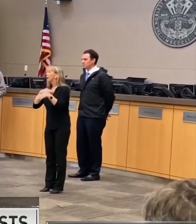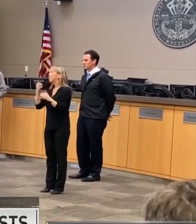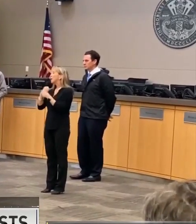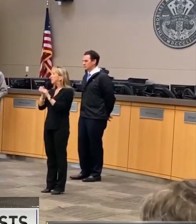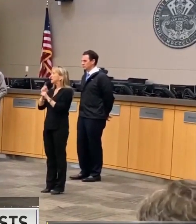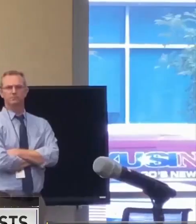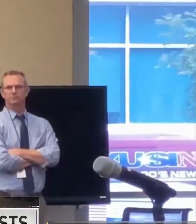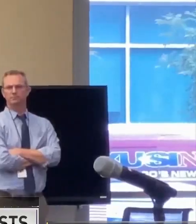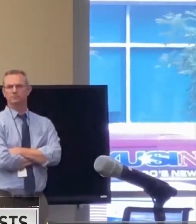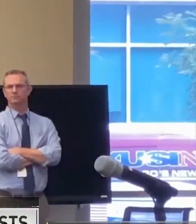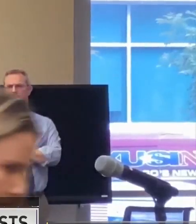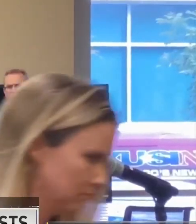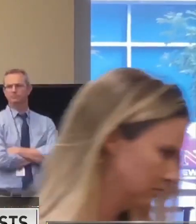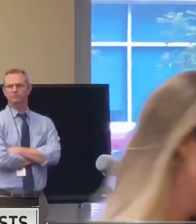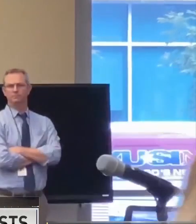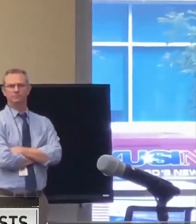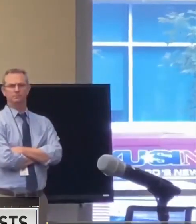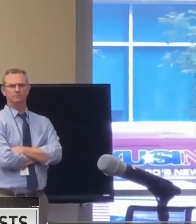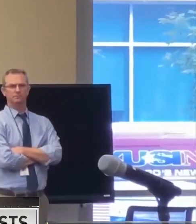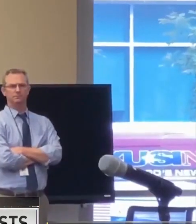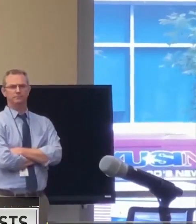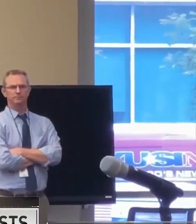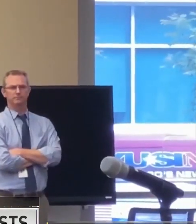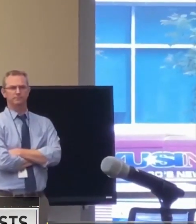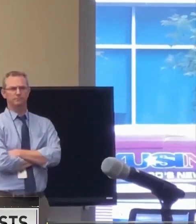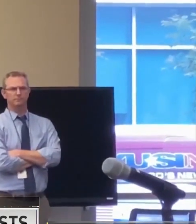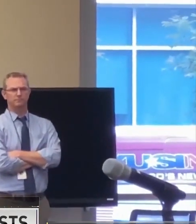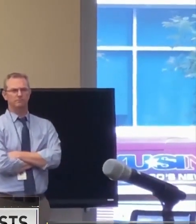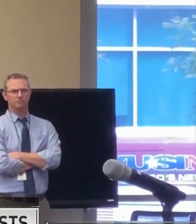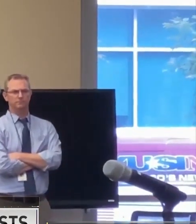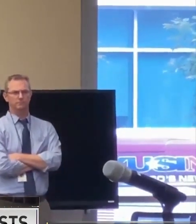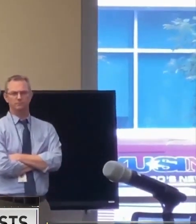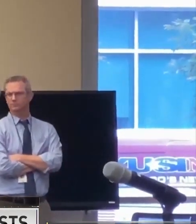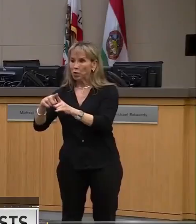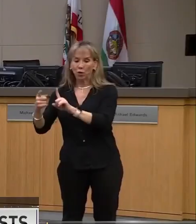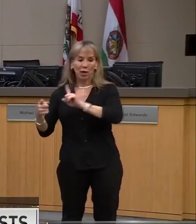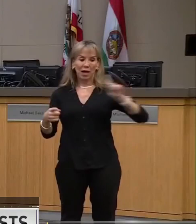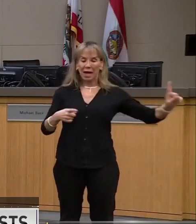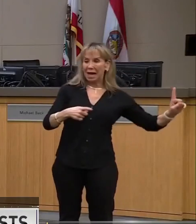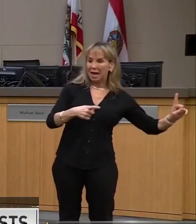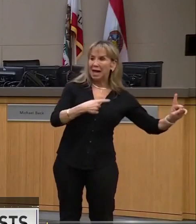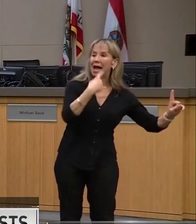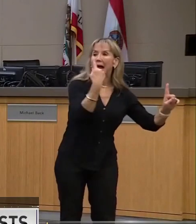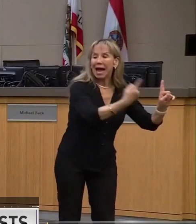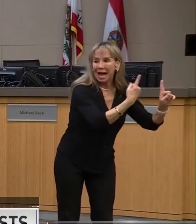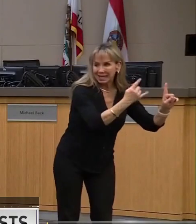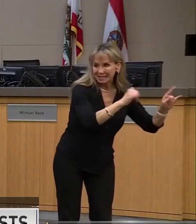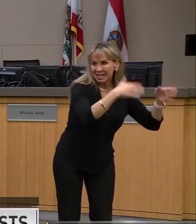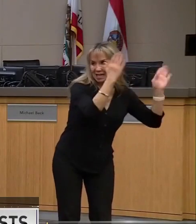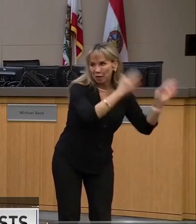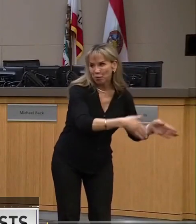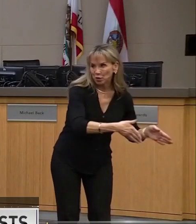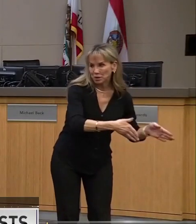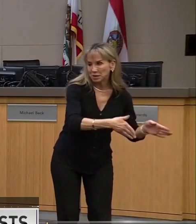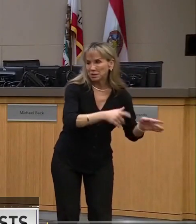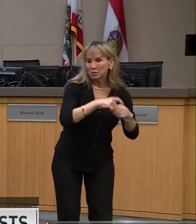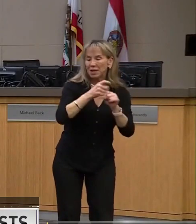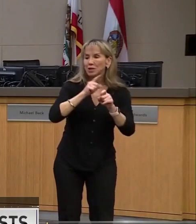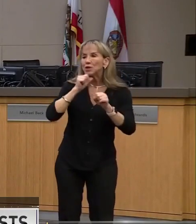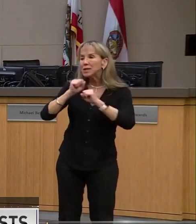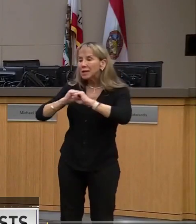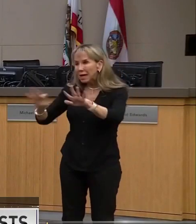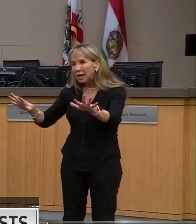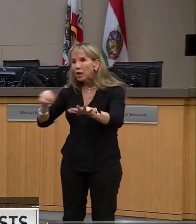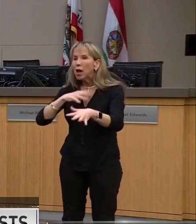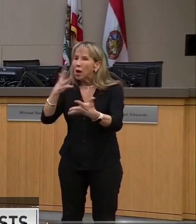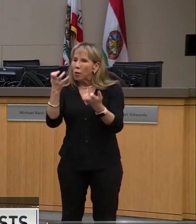of Epidemiology, Dr. Eric McDonald, told reporters he wants to change the public's mindset away from tests altogether. And I want